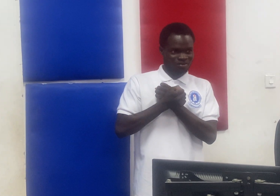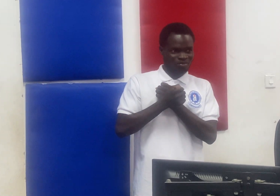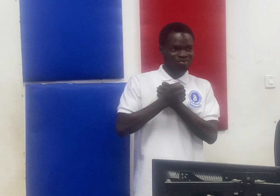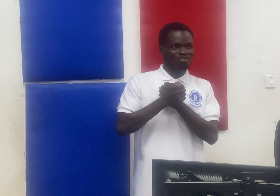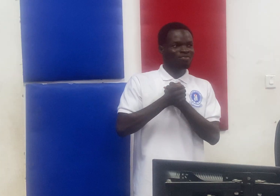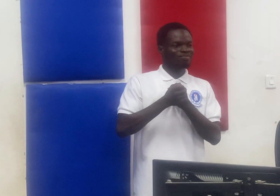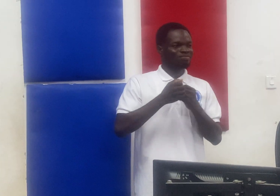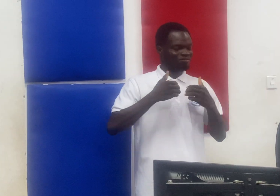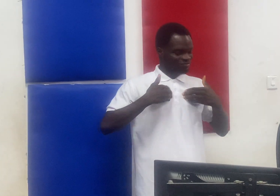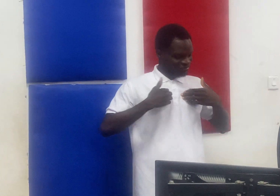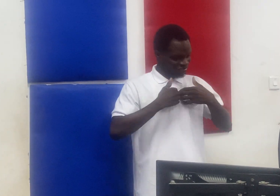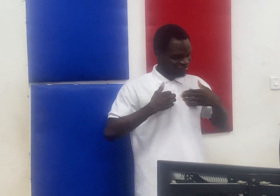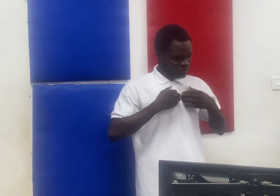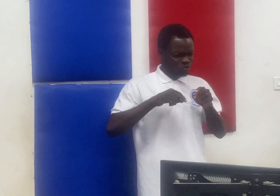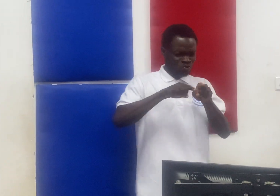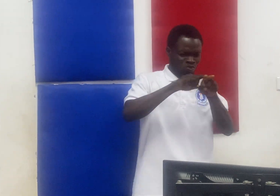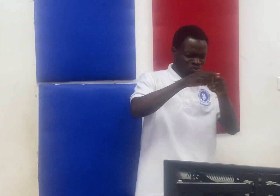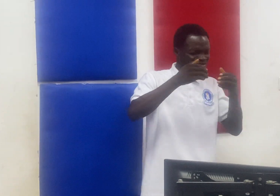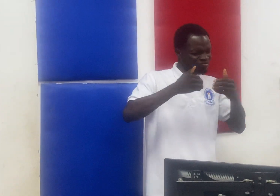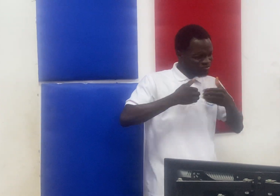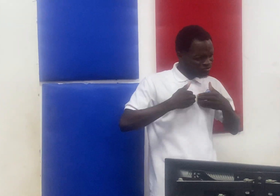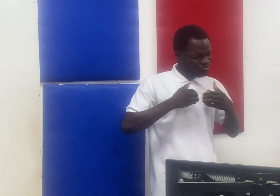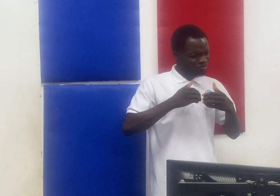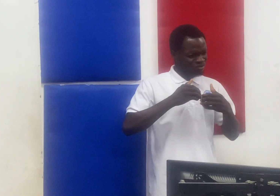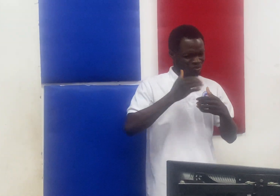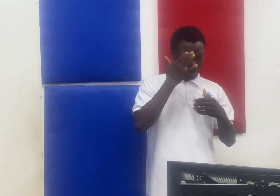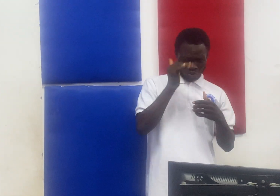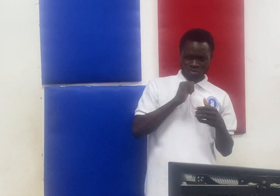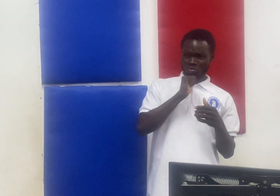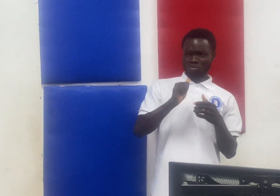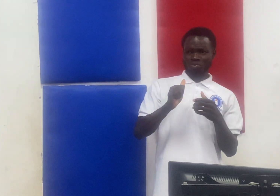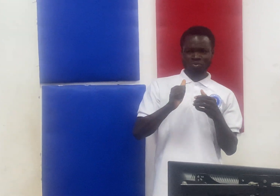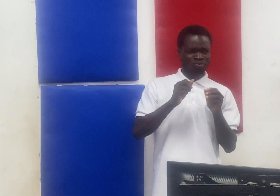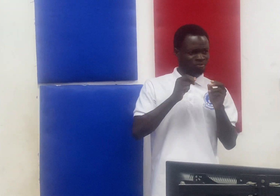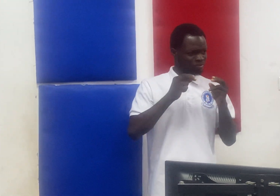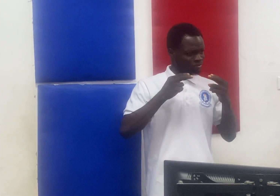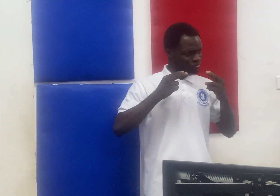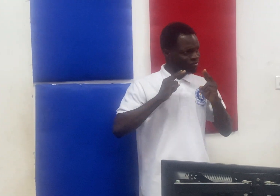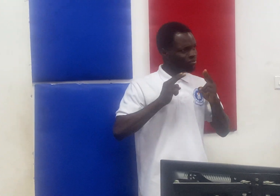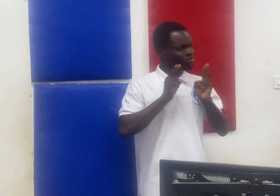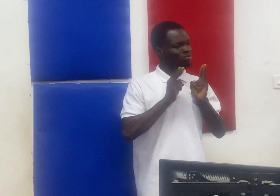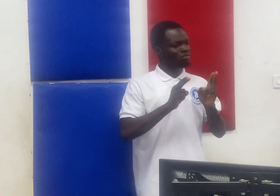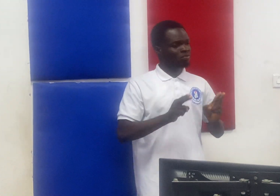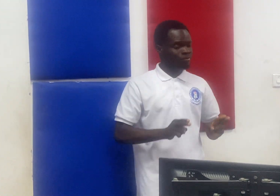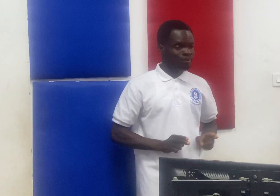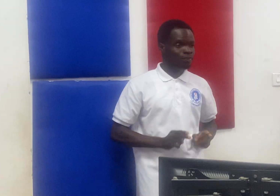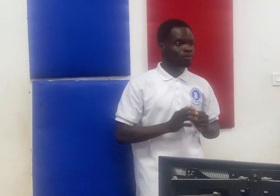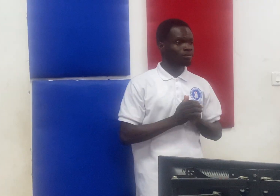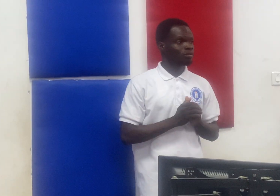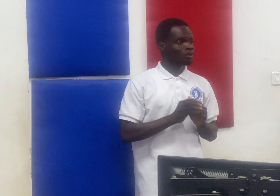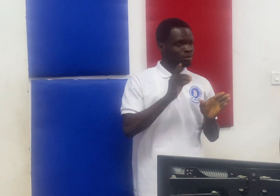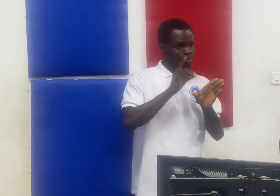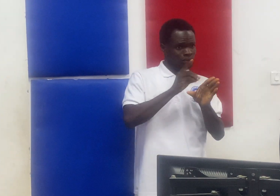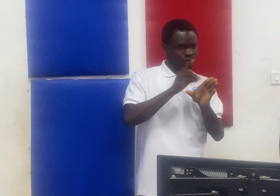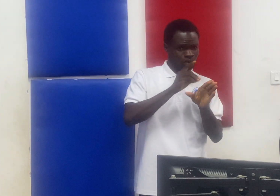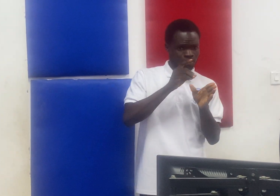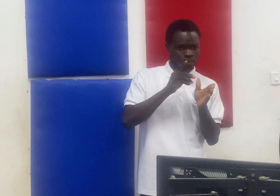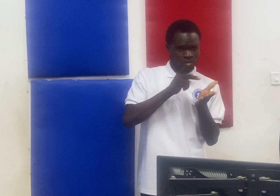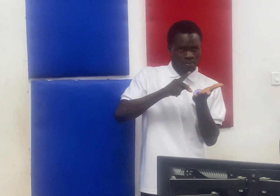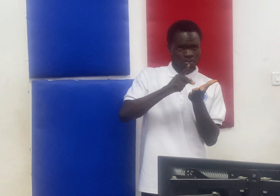much more human beings? Persons with we say that disability is an aspect of our lives. If